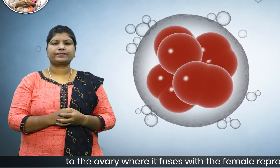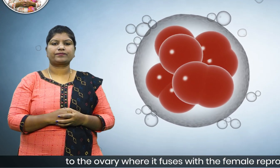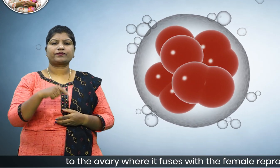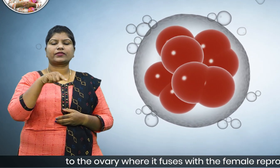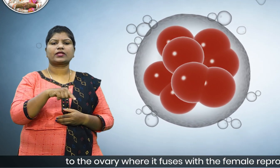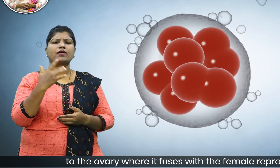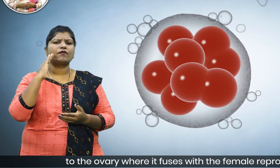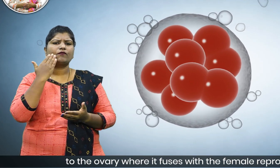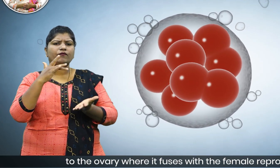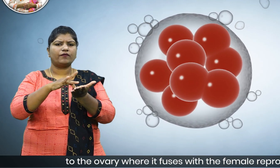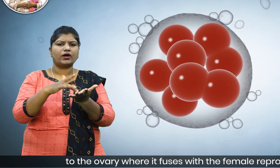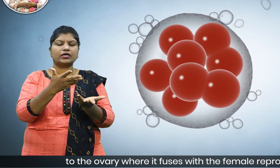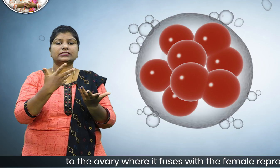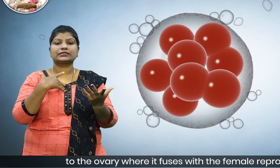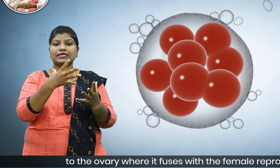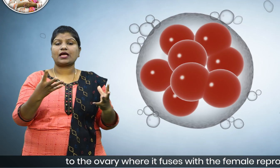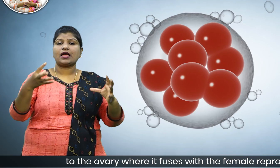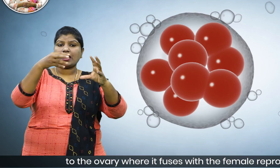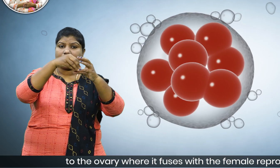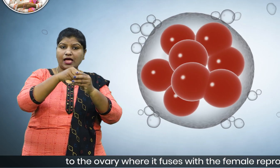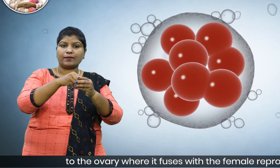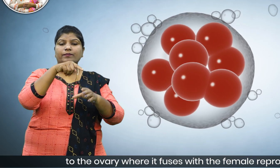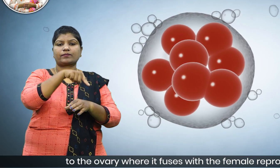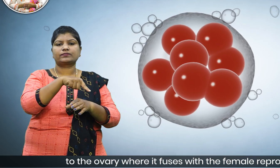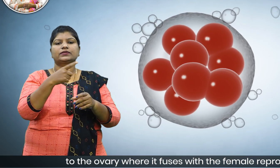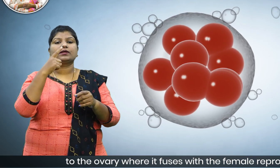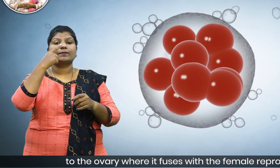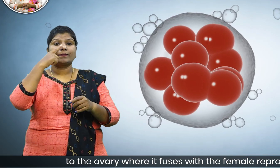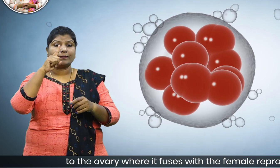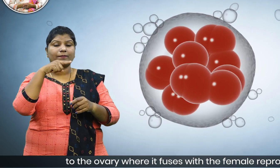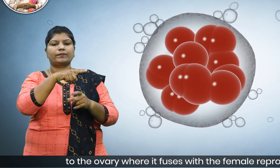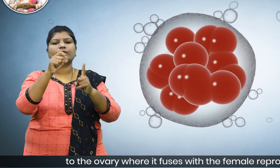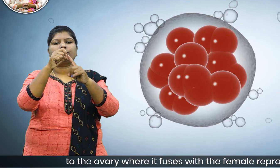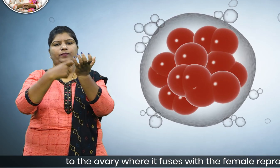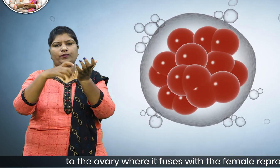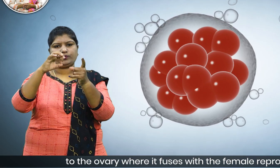where it fuses with the female productive cell.